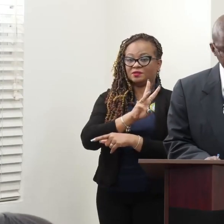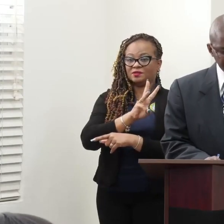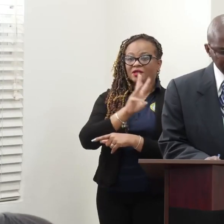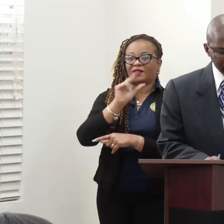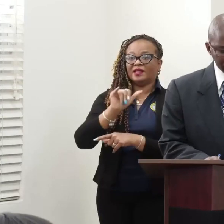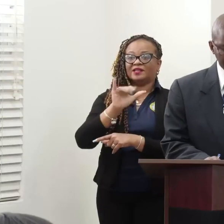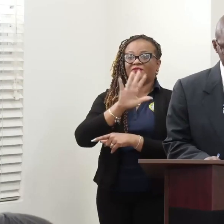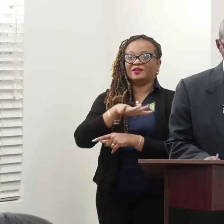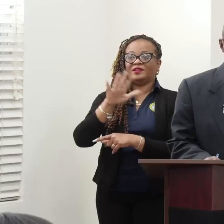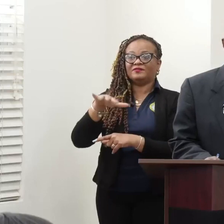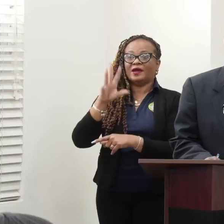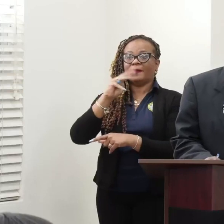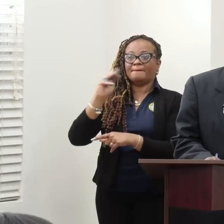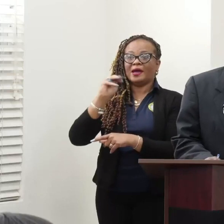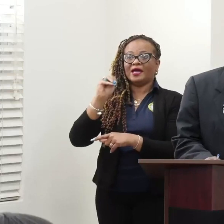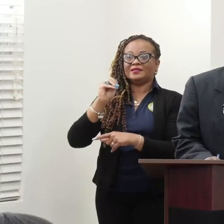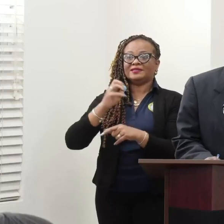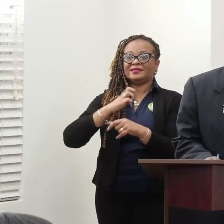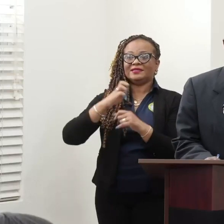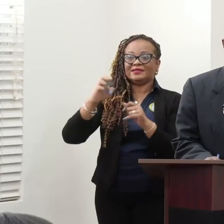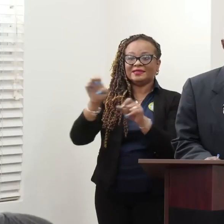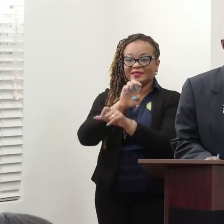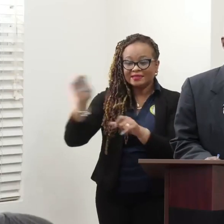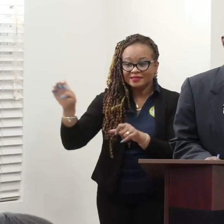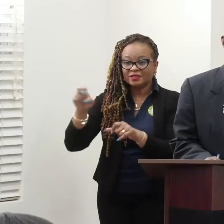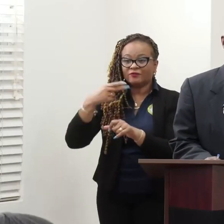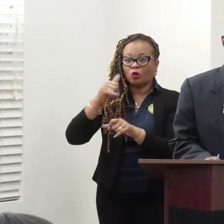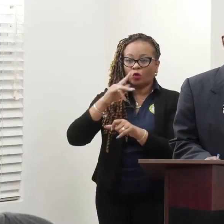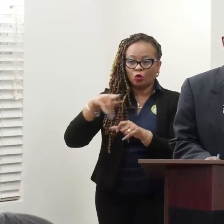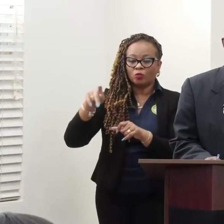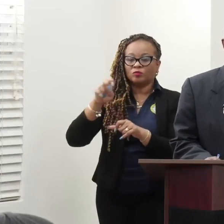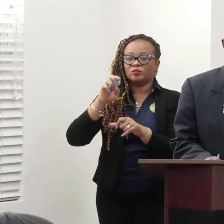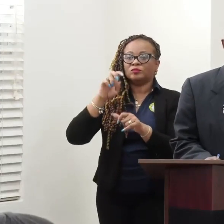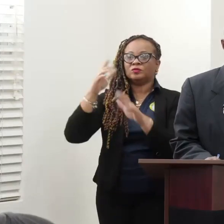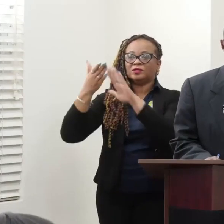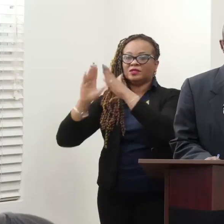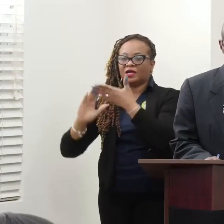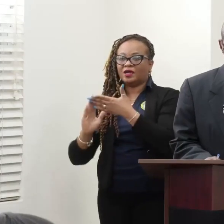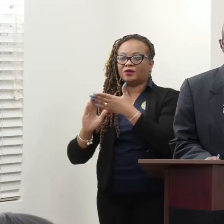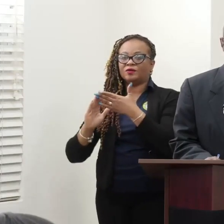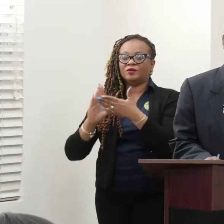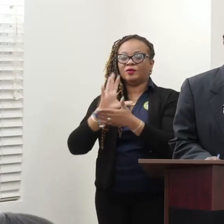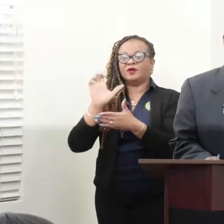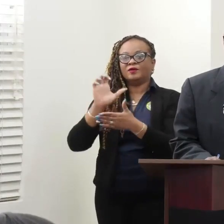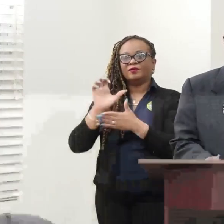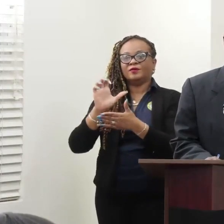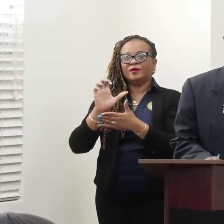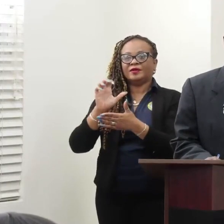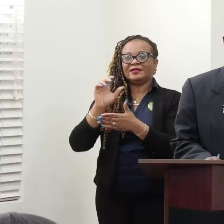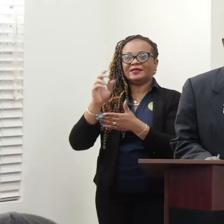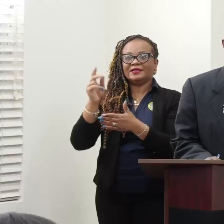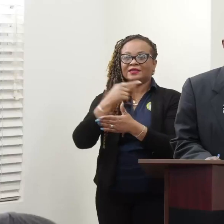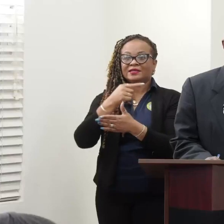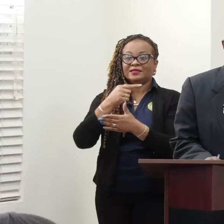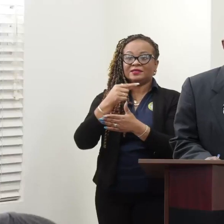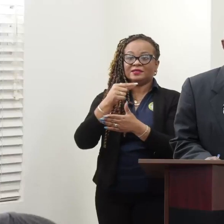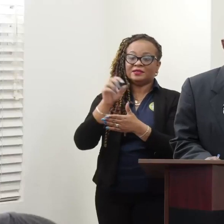That is 55 miles east of Hopetown, Abaco, 105 miles east of East End, Grand